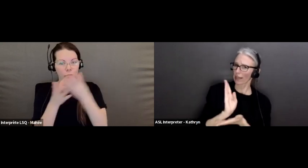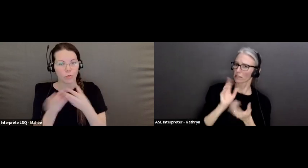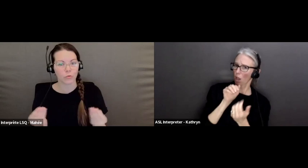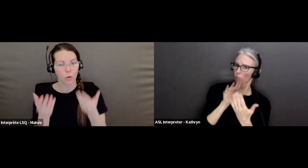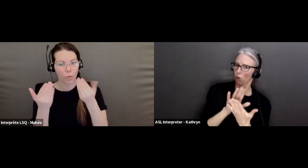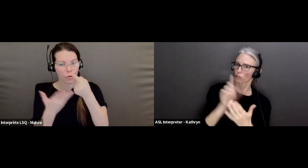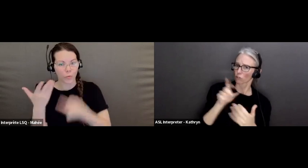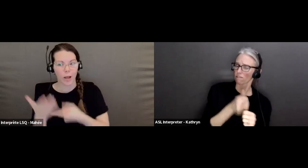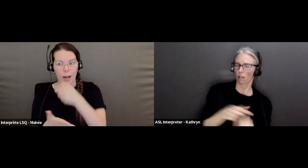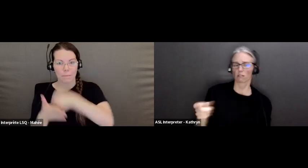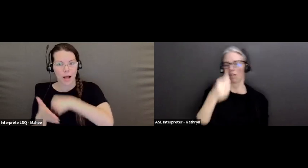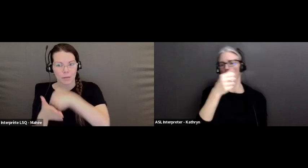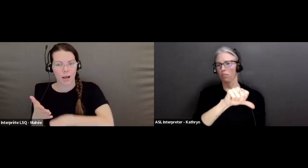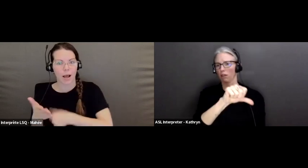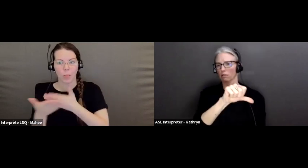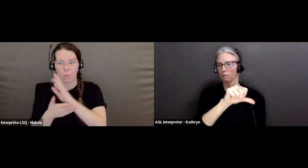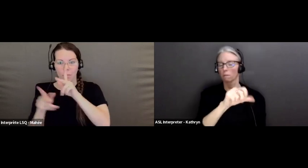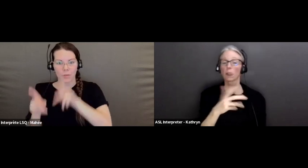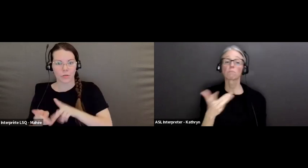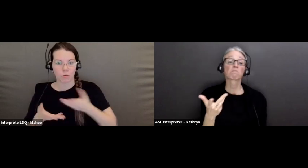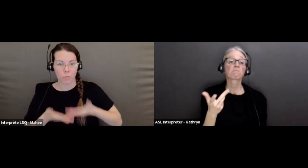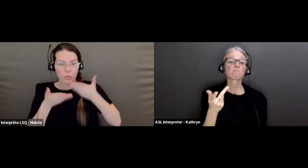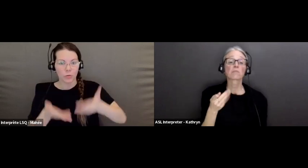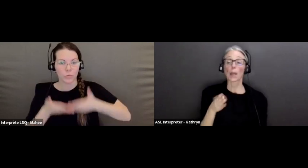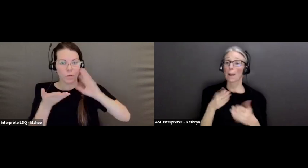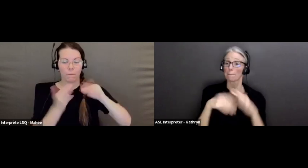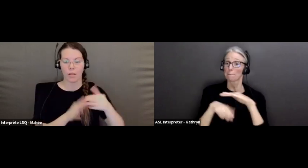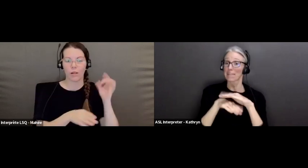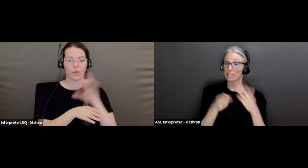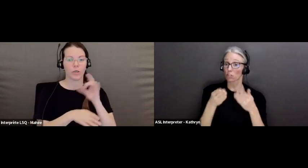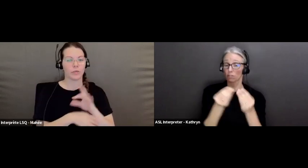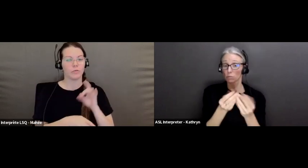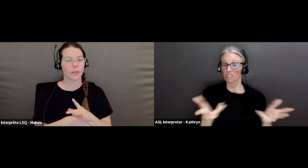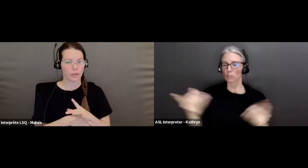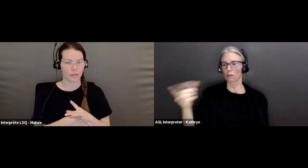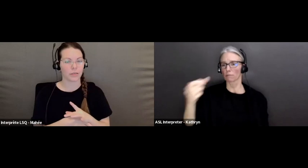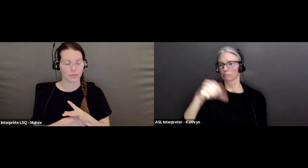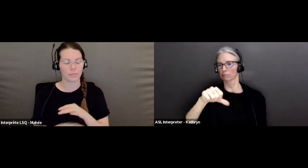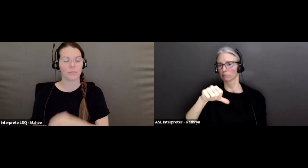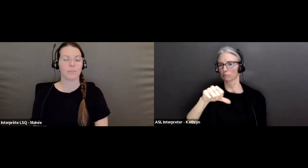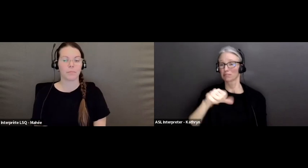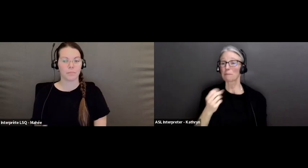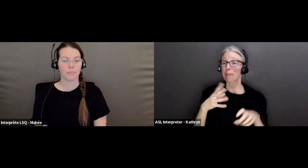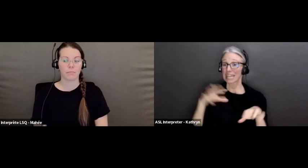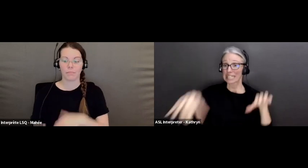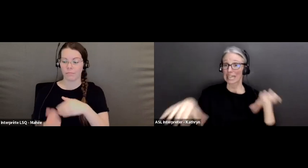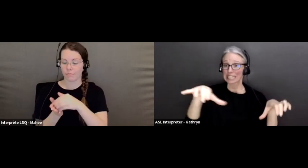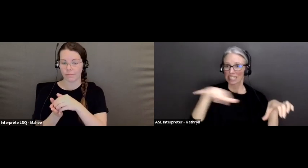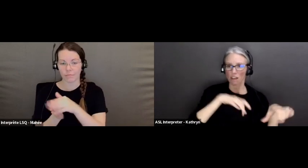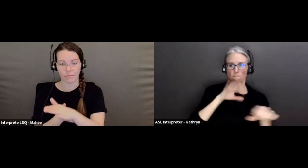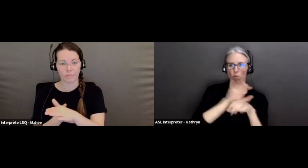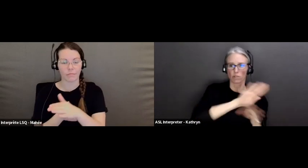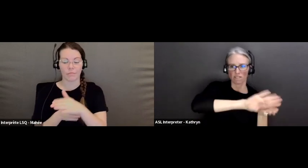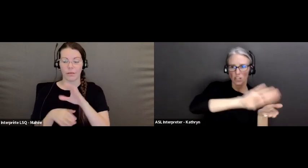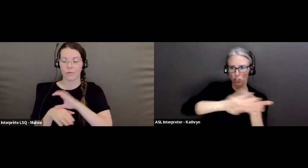studies a consistent lack of support for basic service provision, forced evictions across multiple sites under heavy